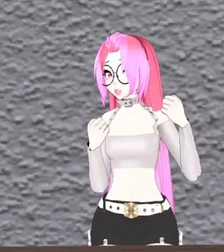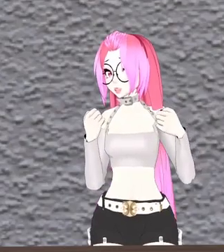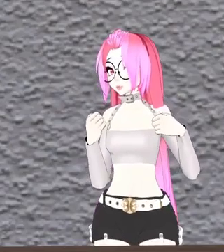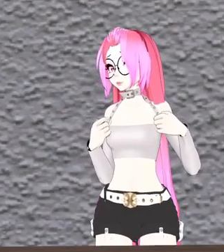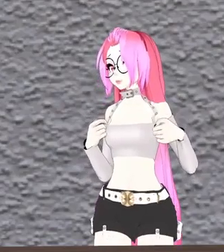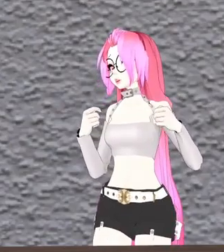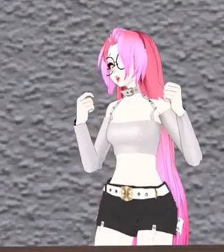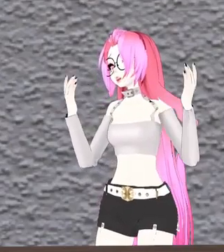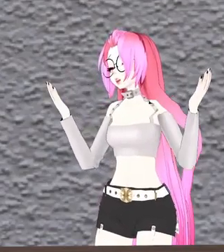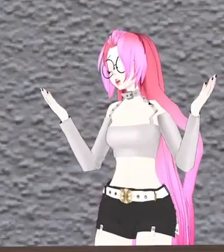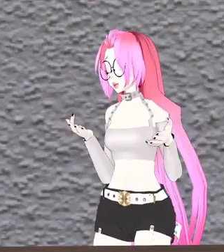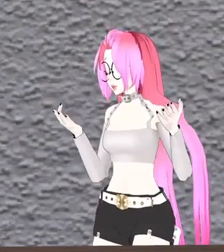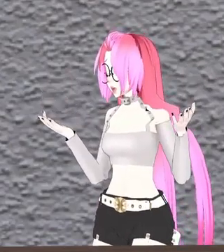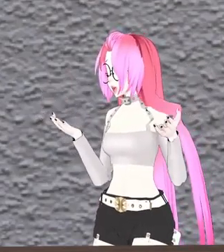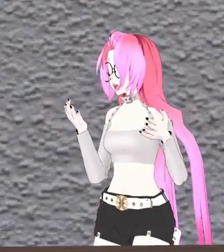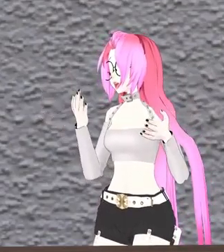drive?" Wow.